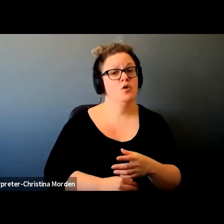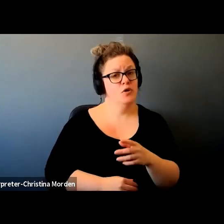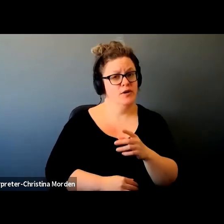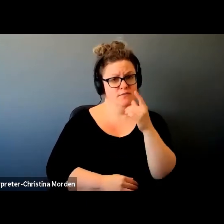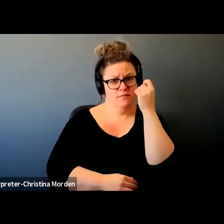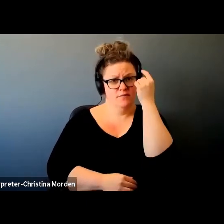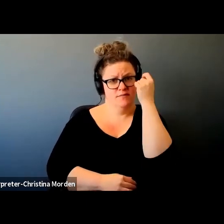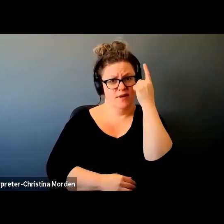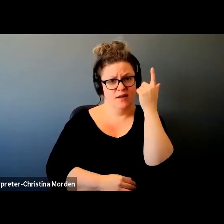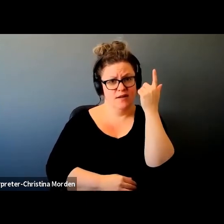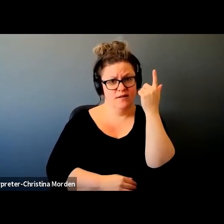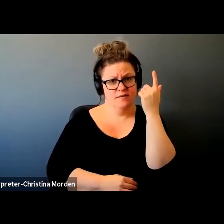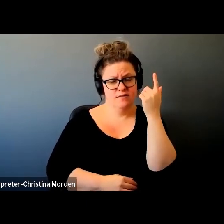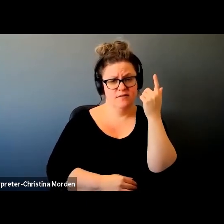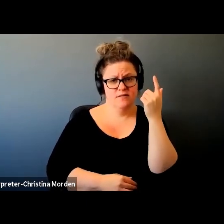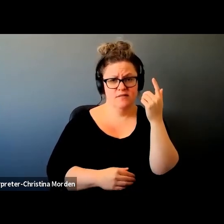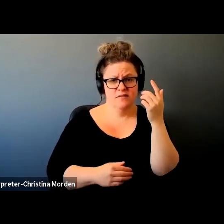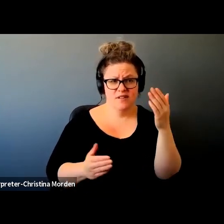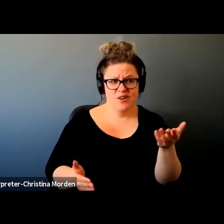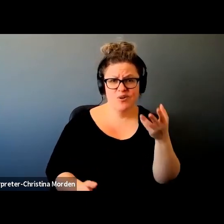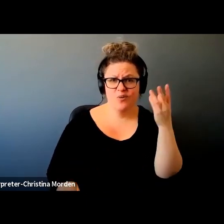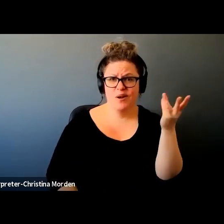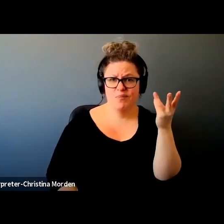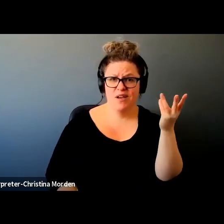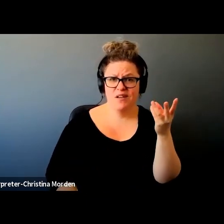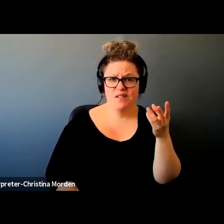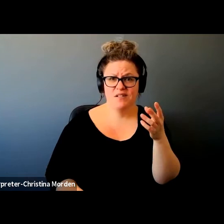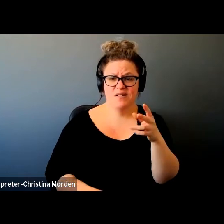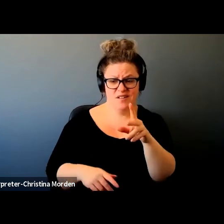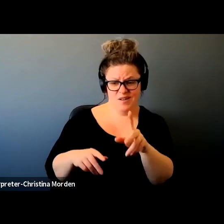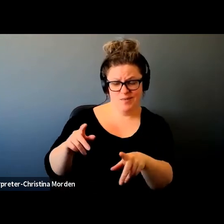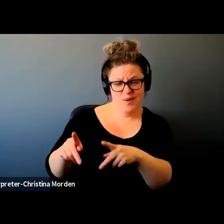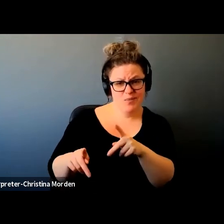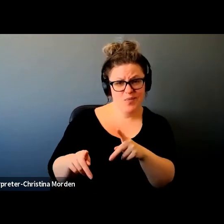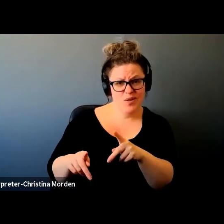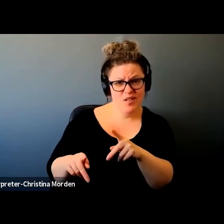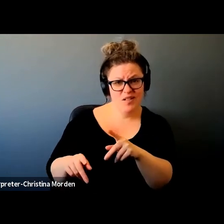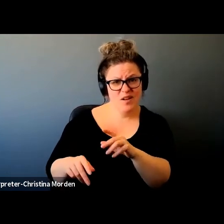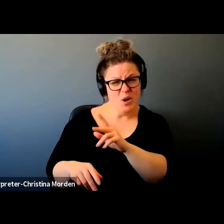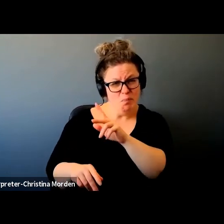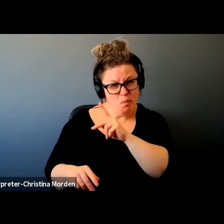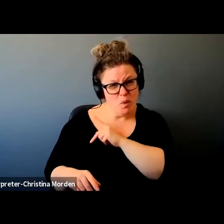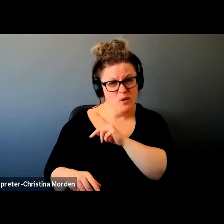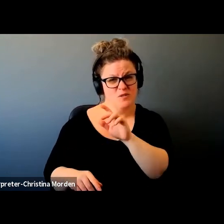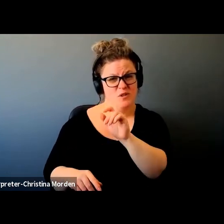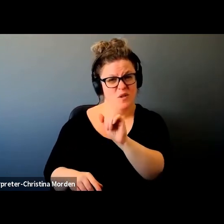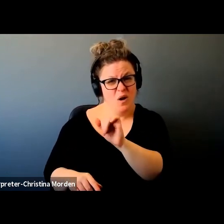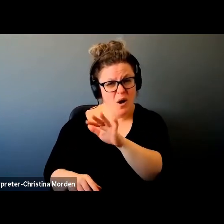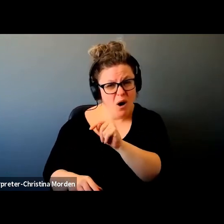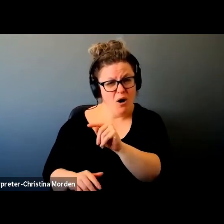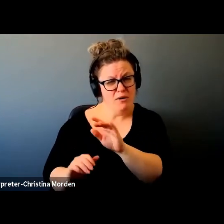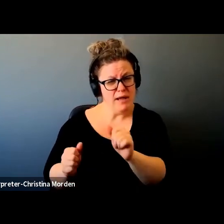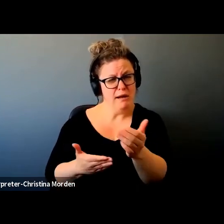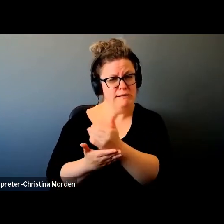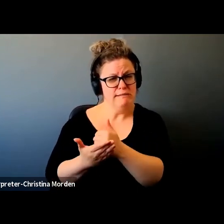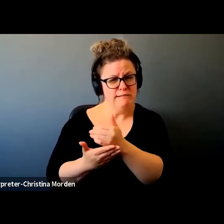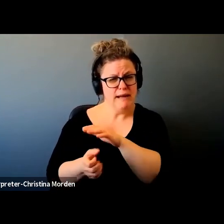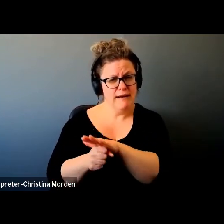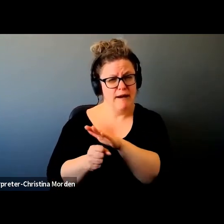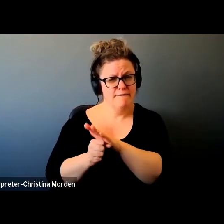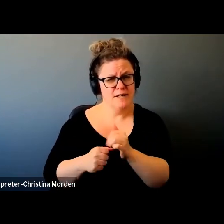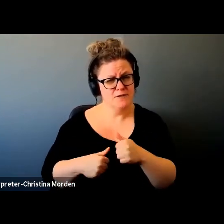whose personal art practice, like their personal art, and their livelihood coincides for